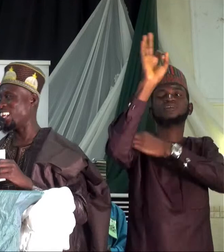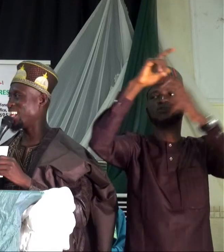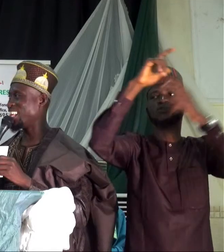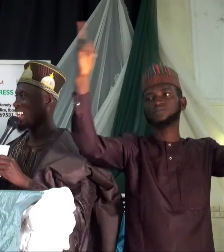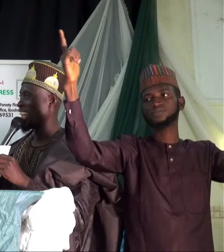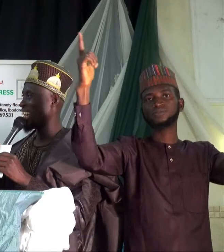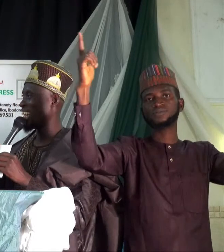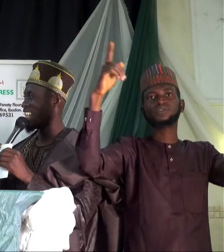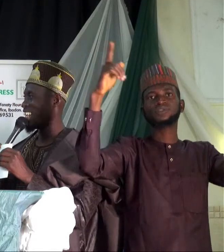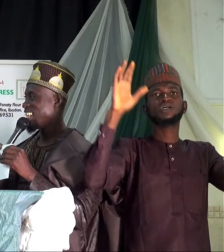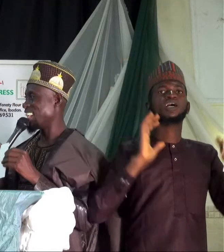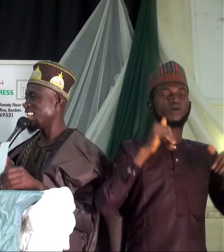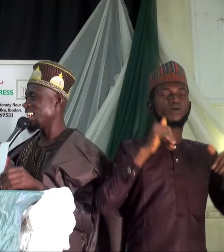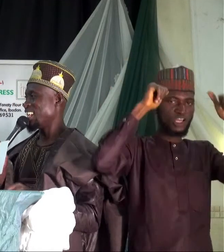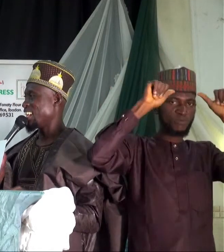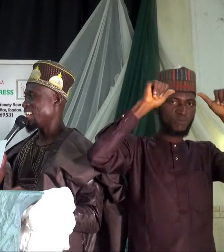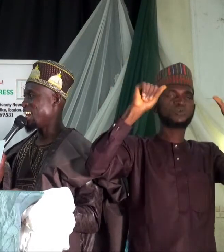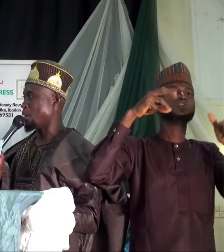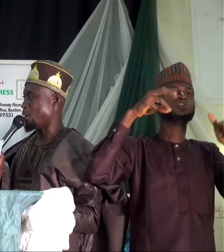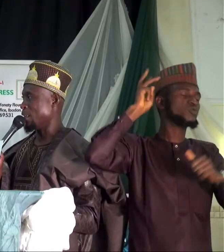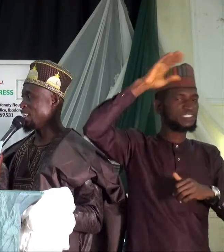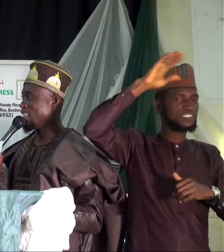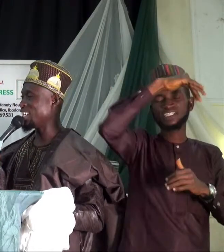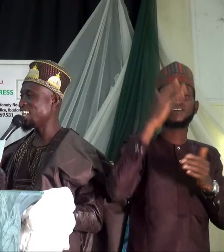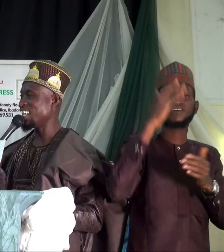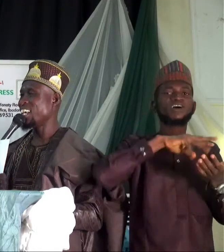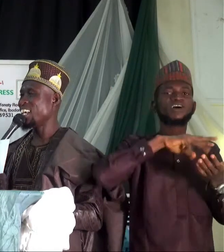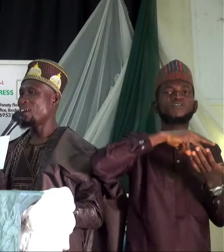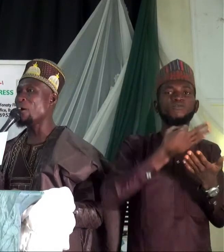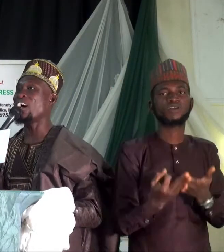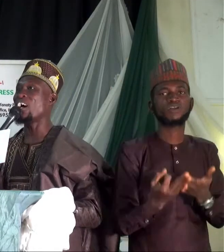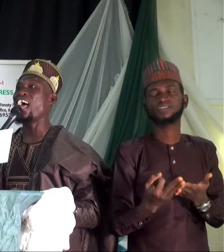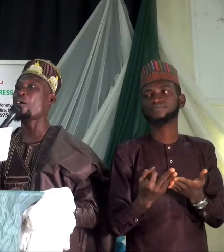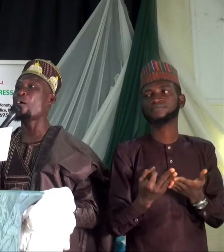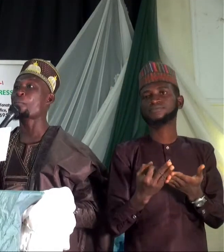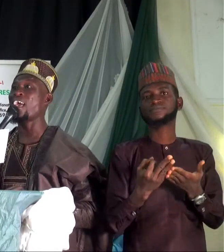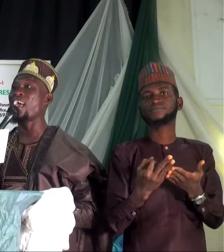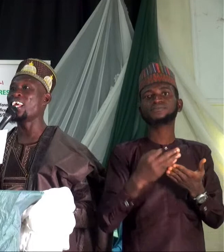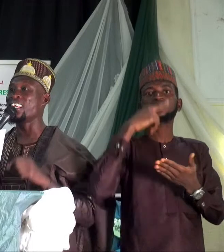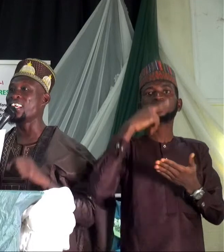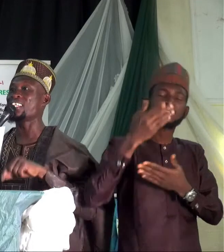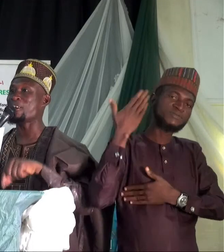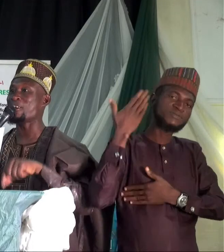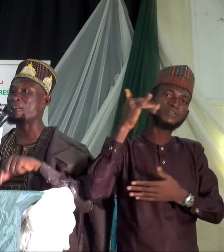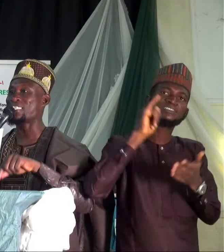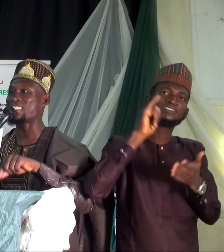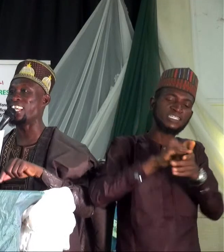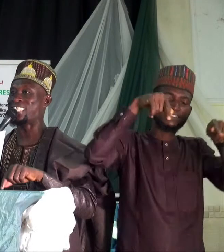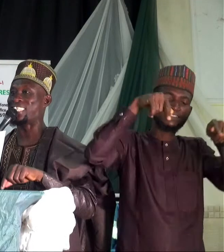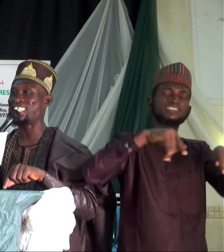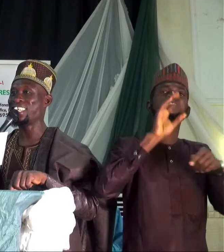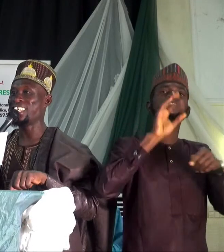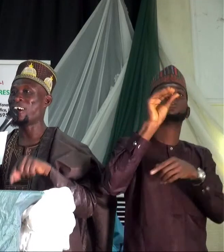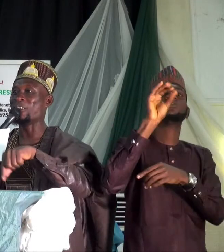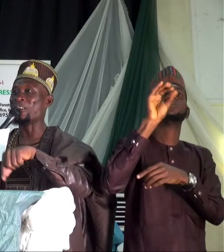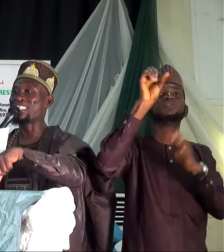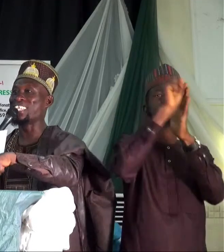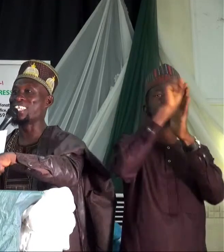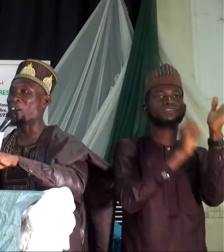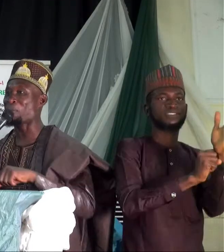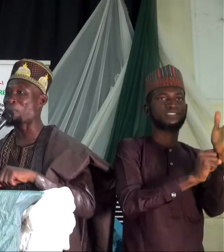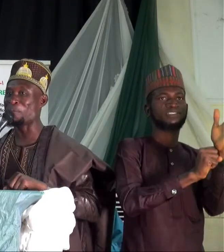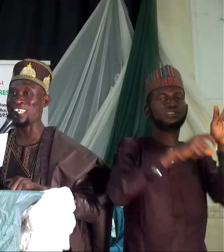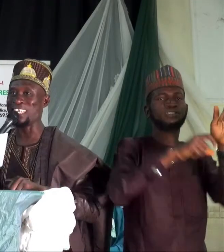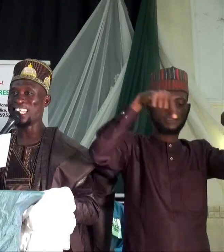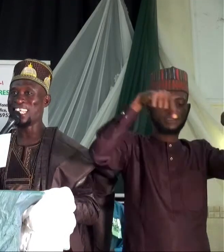Miami, Ninjabo Lai Lai. I mean, Mosale Kowipe, this is all your state. All your state, you know,